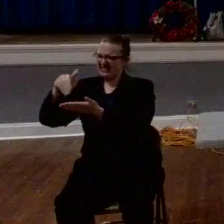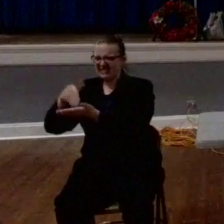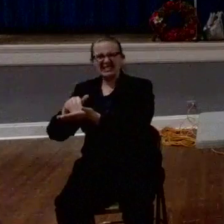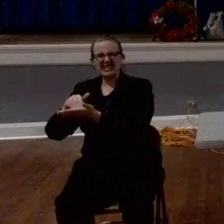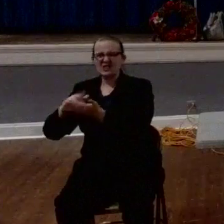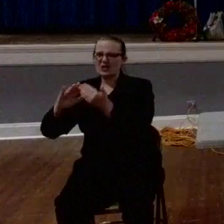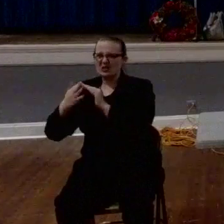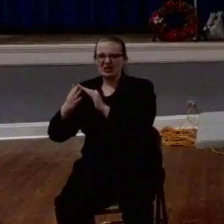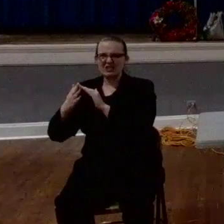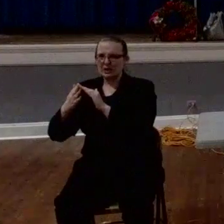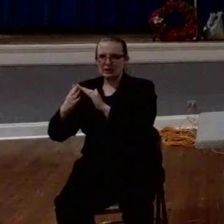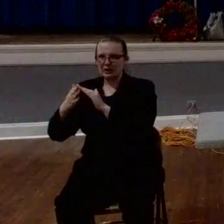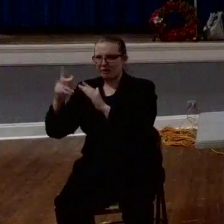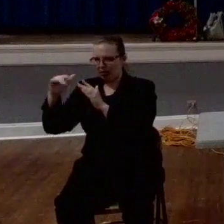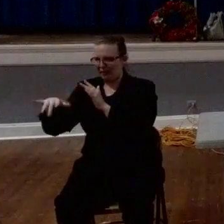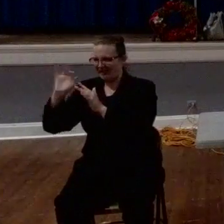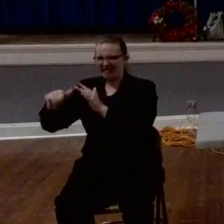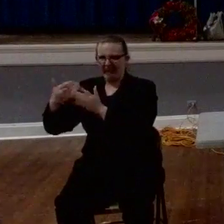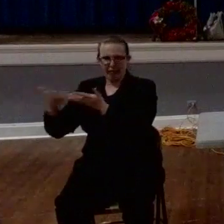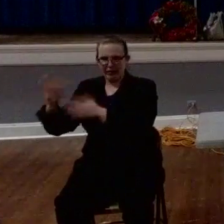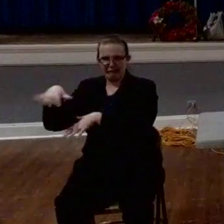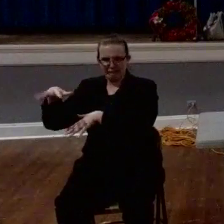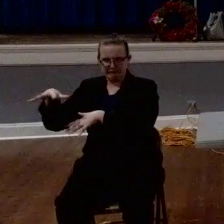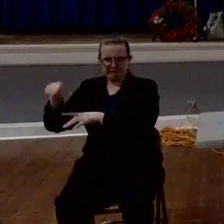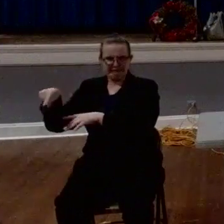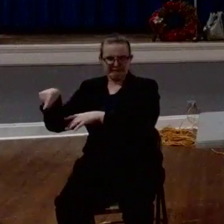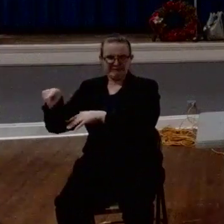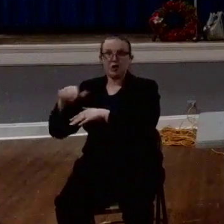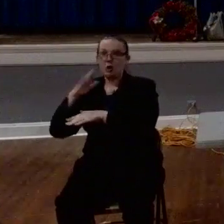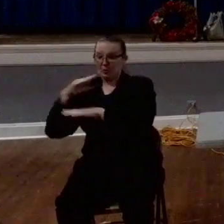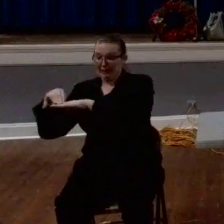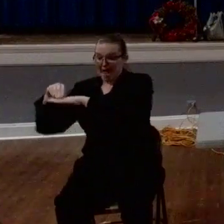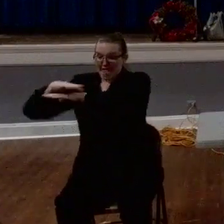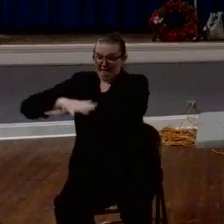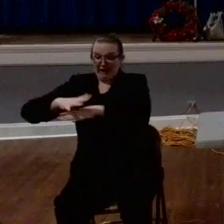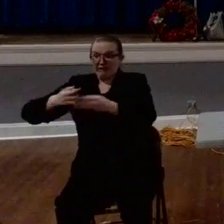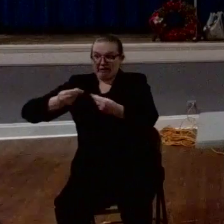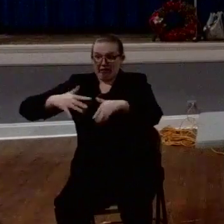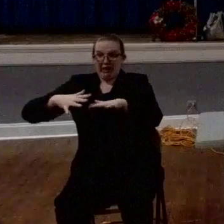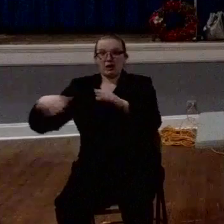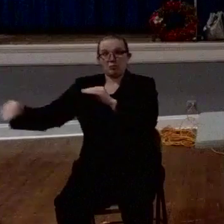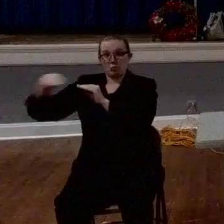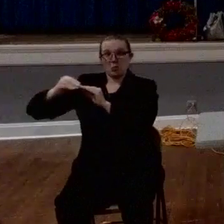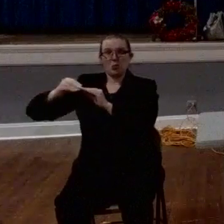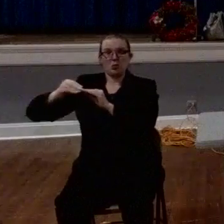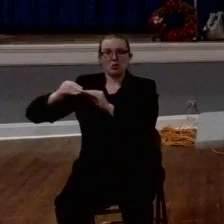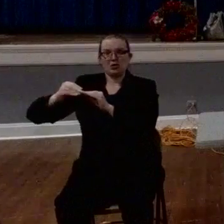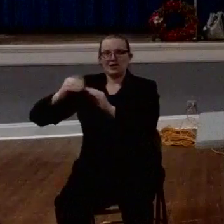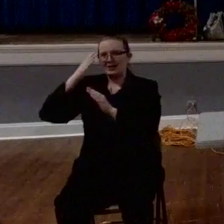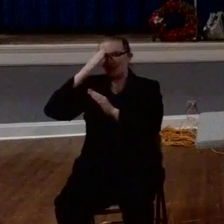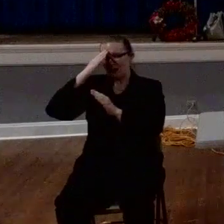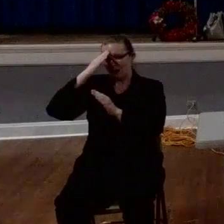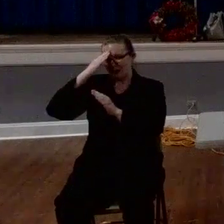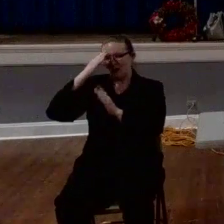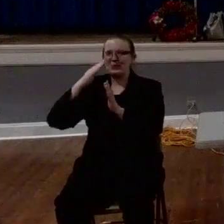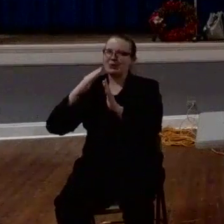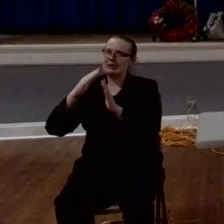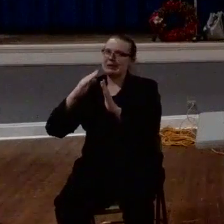development is probably going to have more influence. And as we all know,